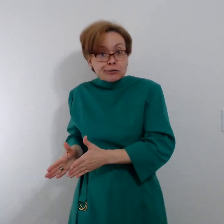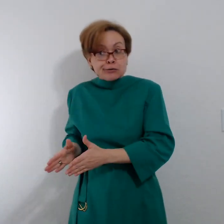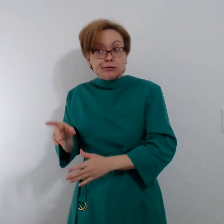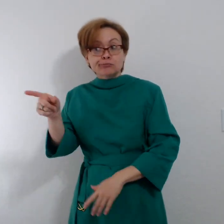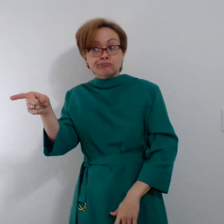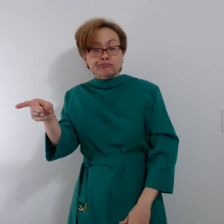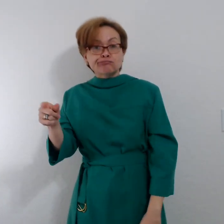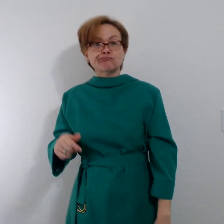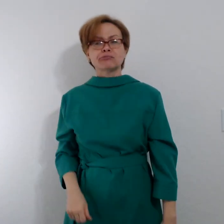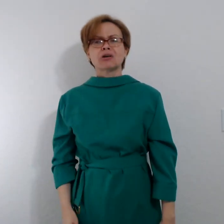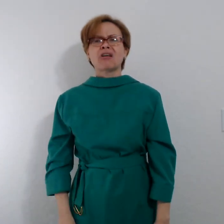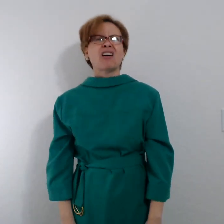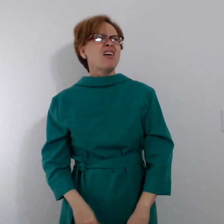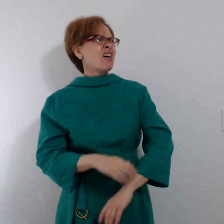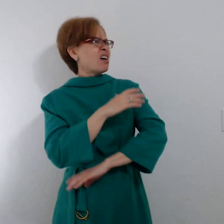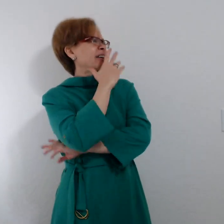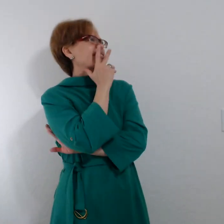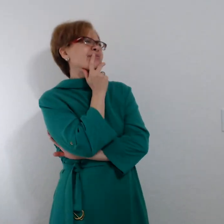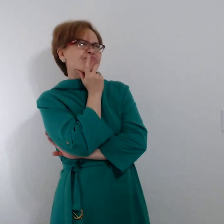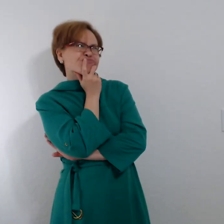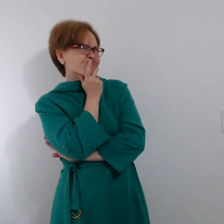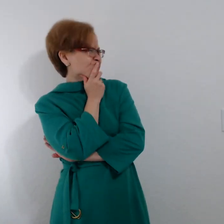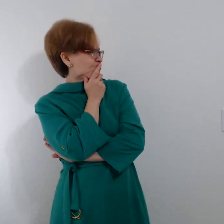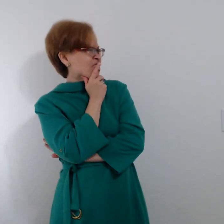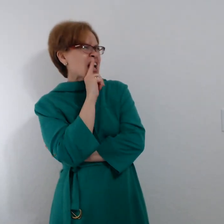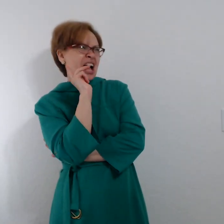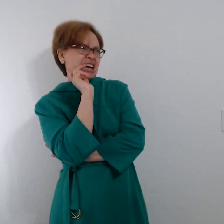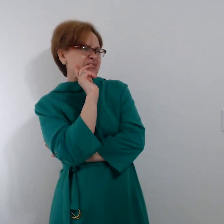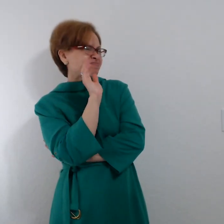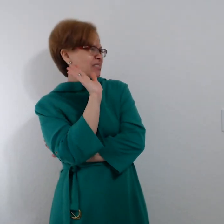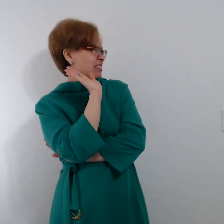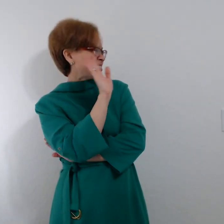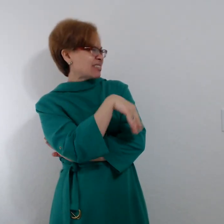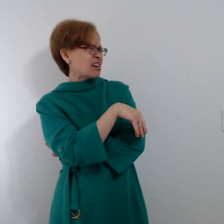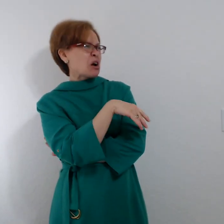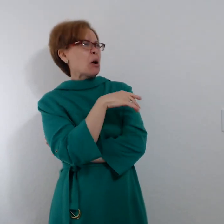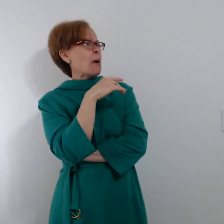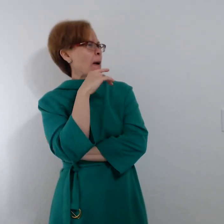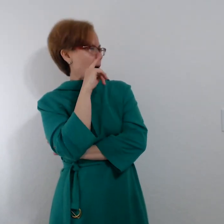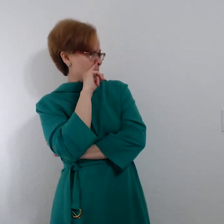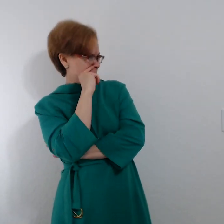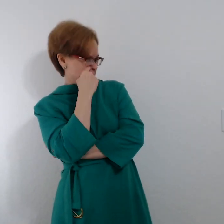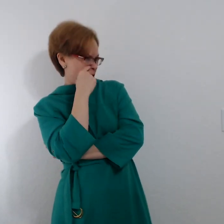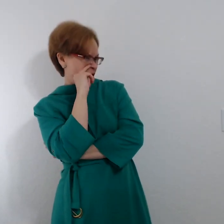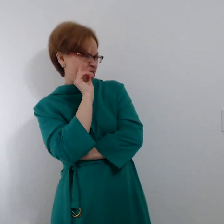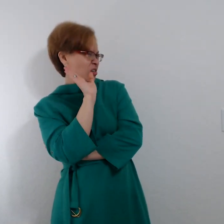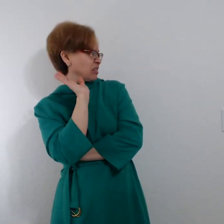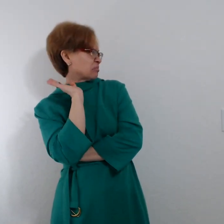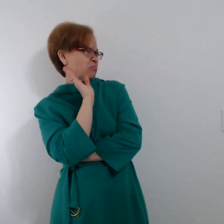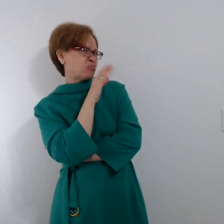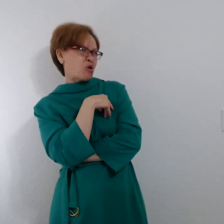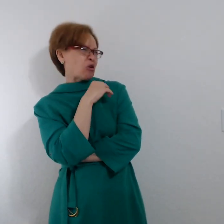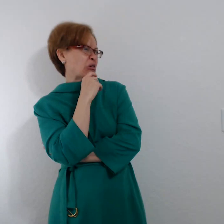watching somebody holding their breath and almost drowning is too boring for television.